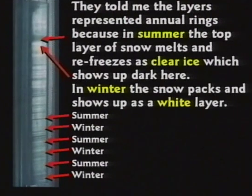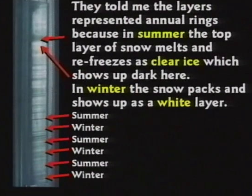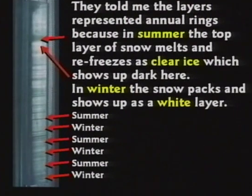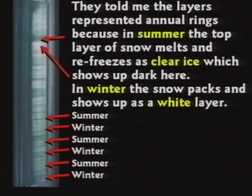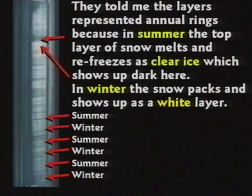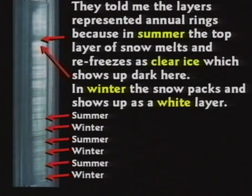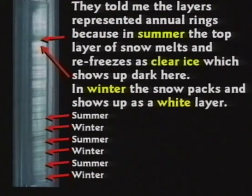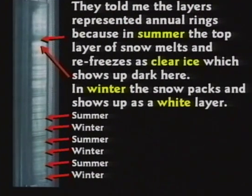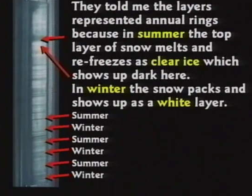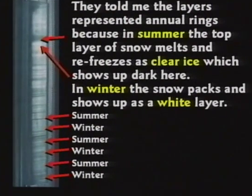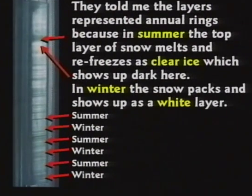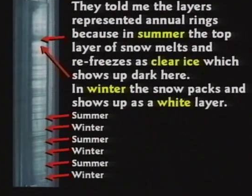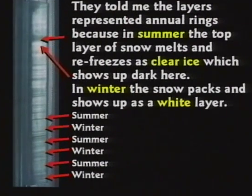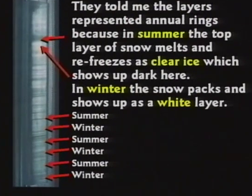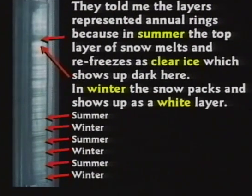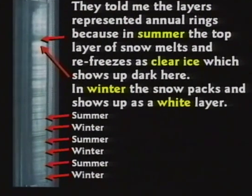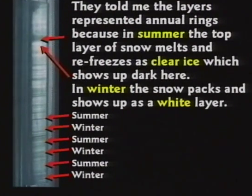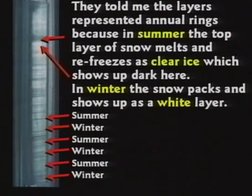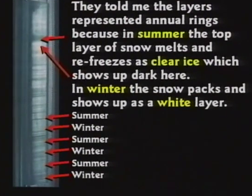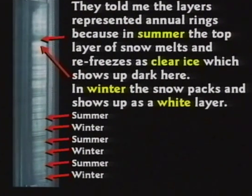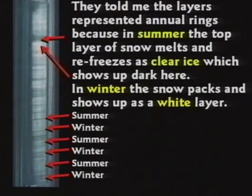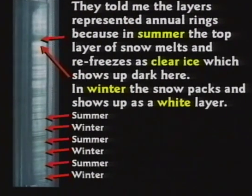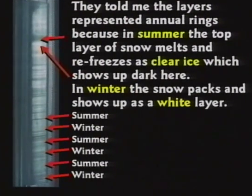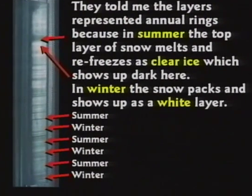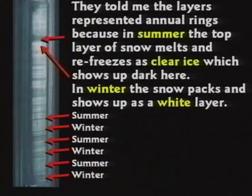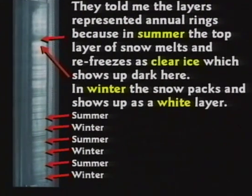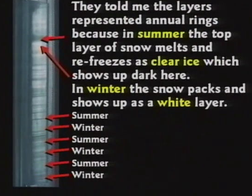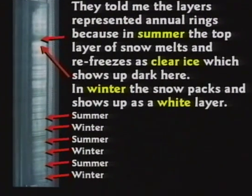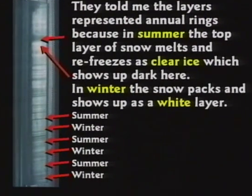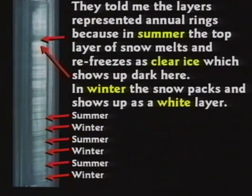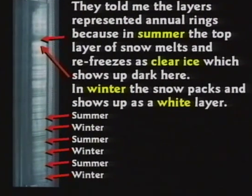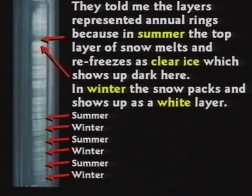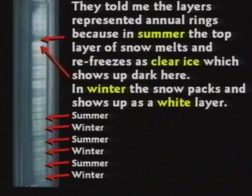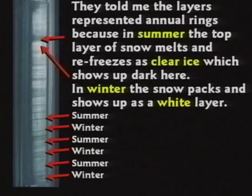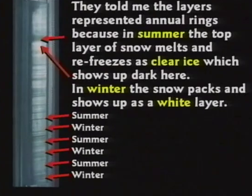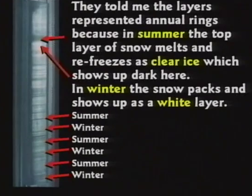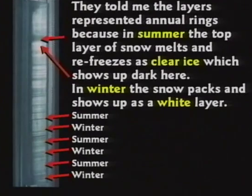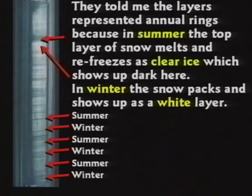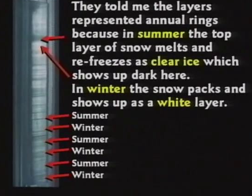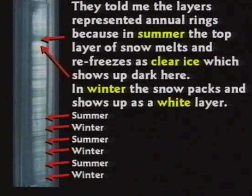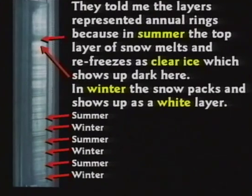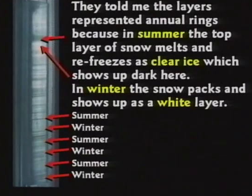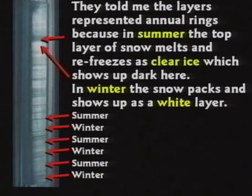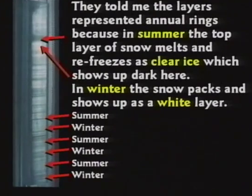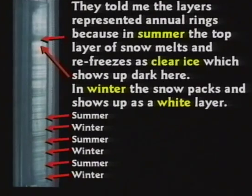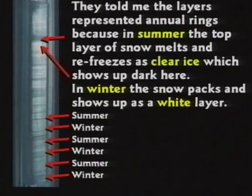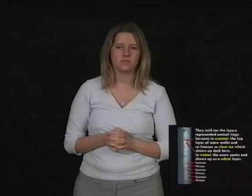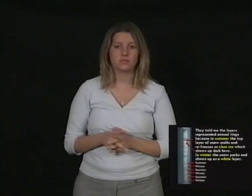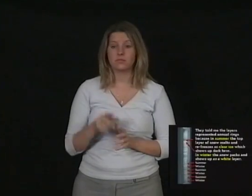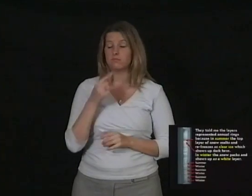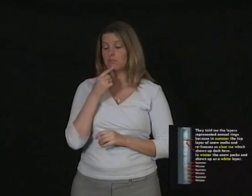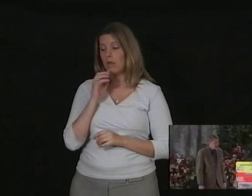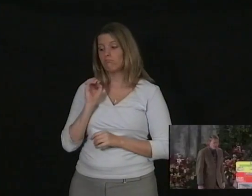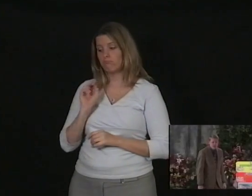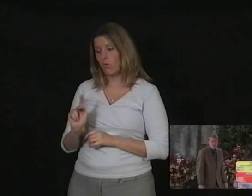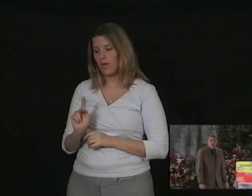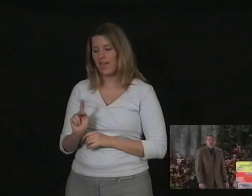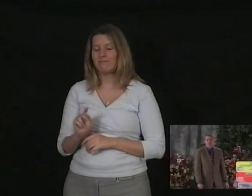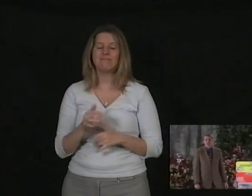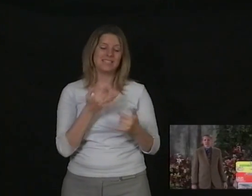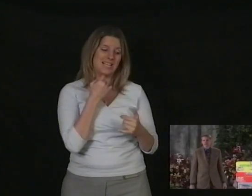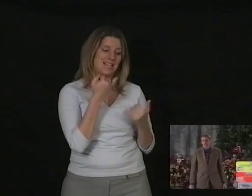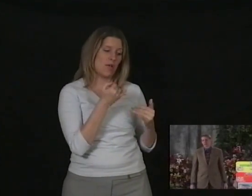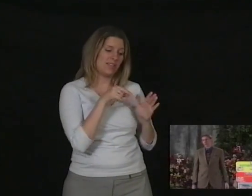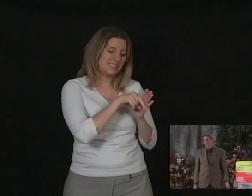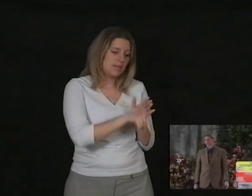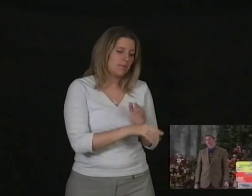are examples of summer, winter, summer, winter, summer, winter, summer, winter, just like annual rings of a tree. I said, okay.